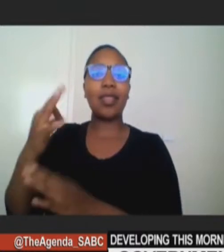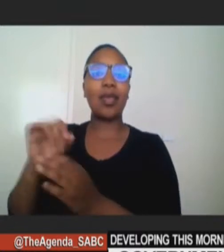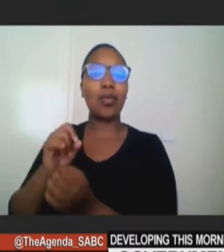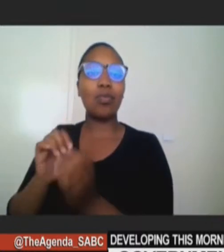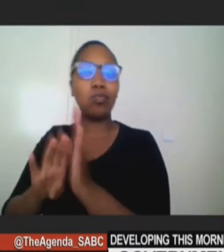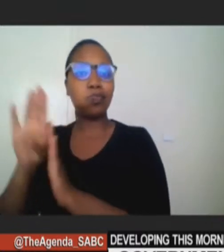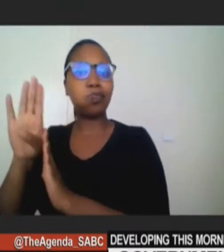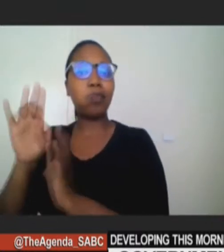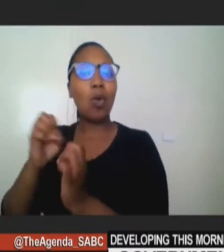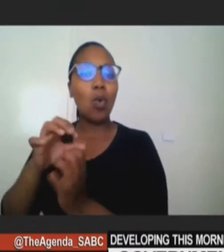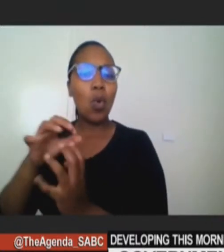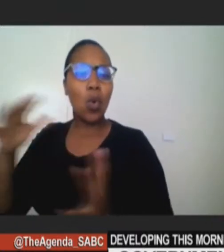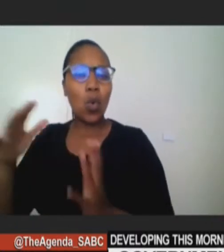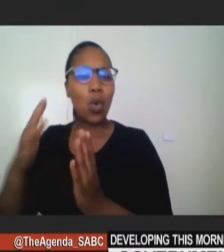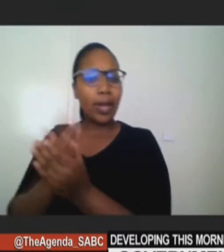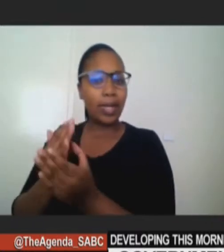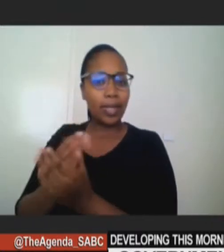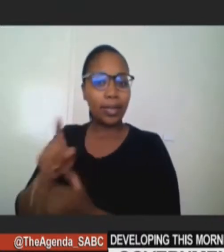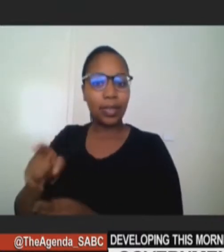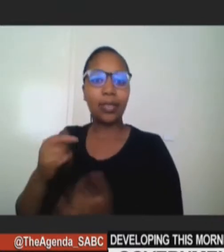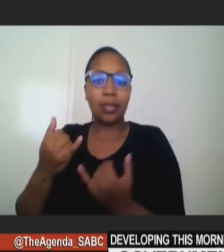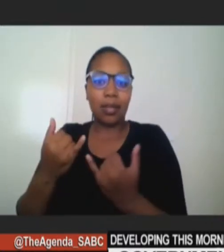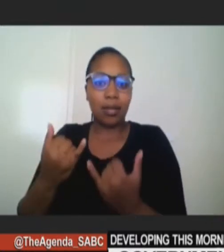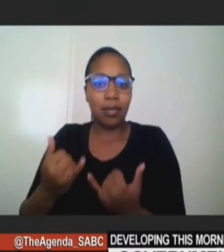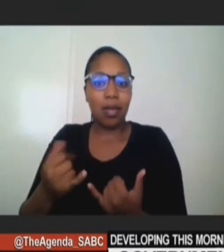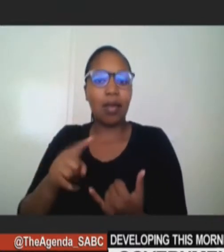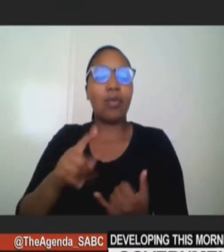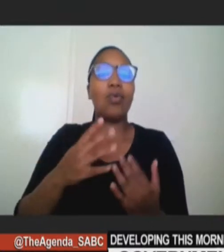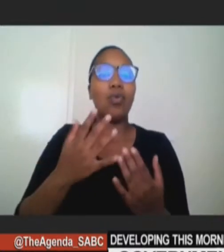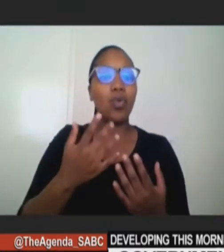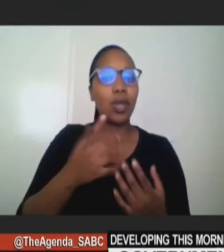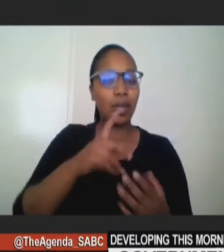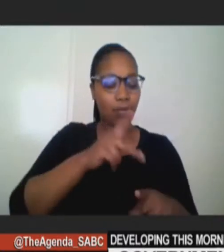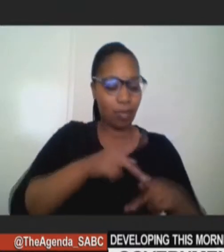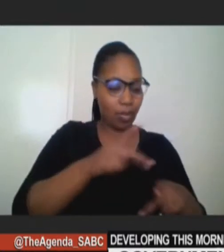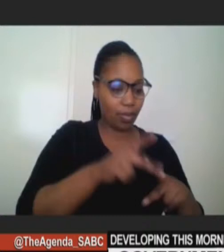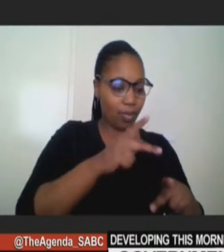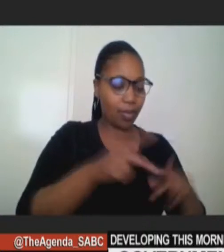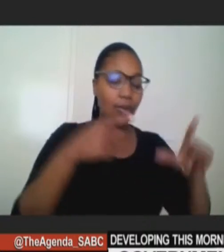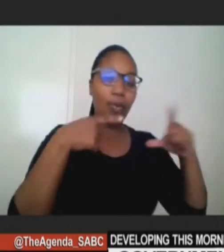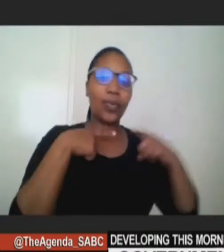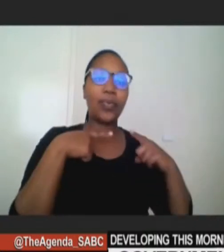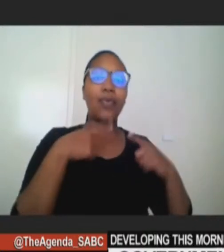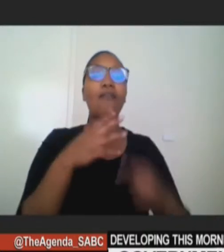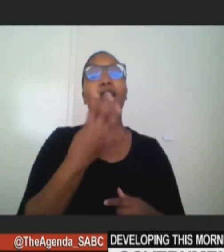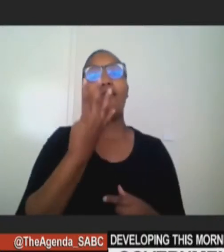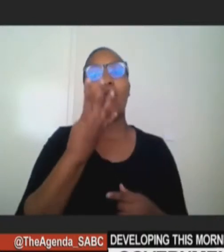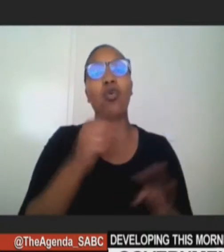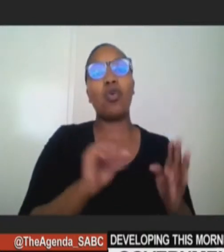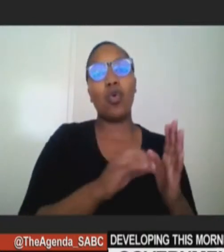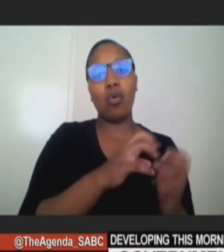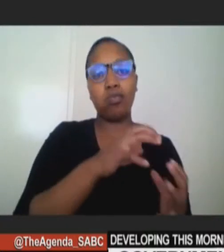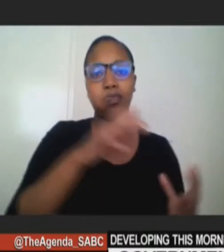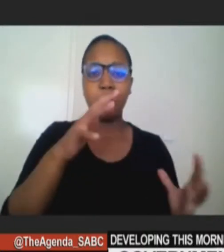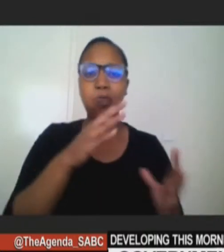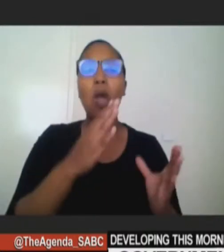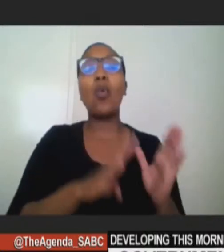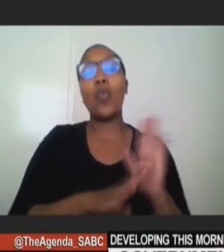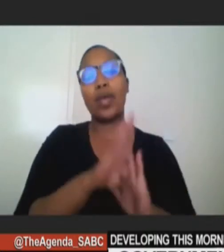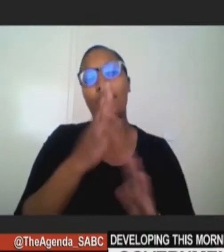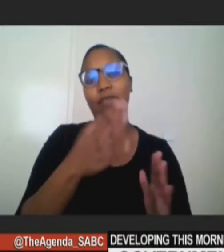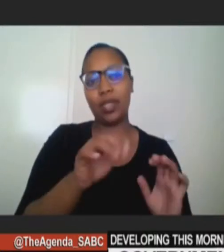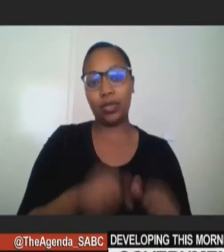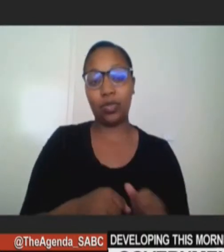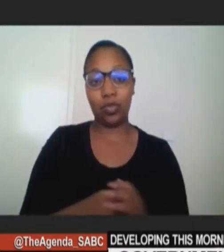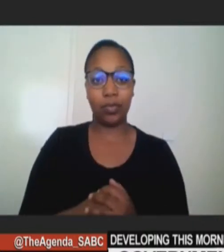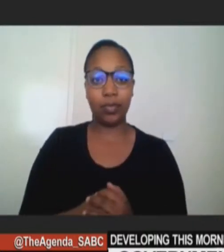same strategy and approach for the fourth wave. In May 2020, Gauteng did not